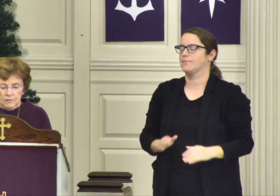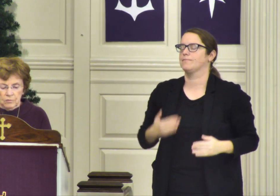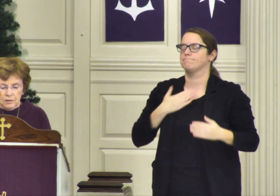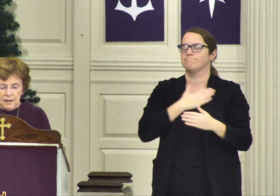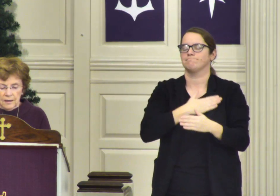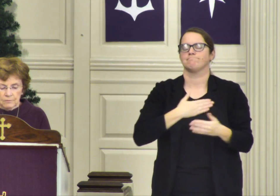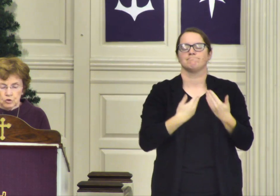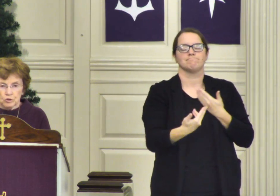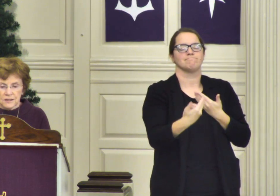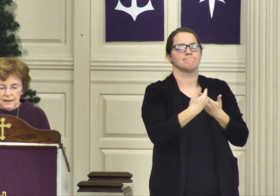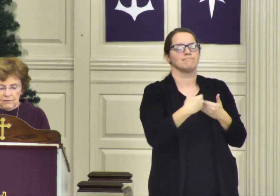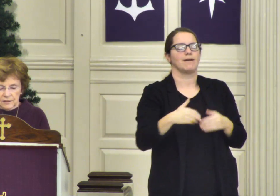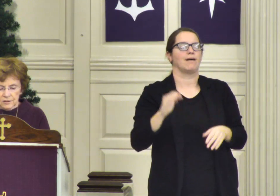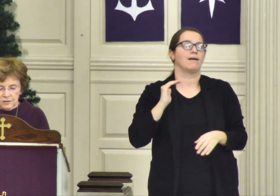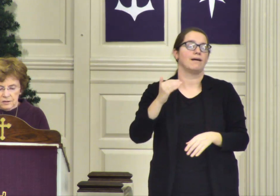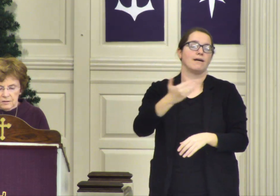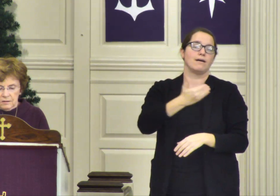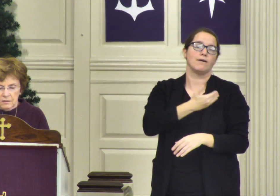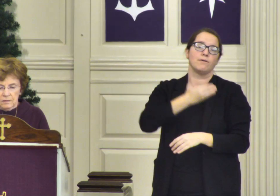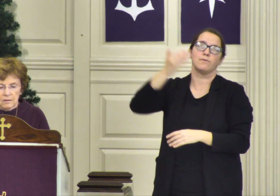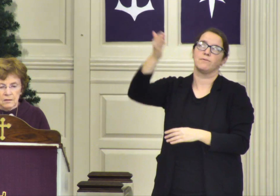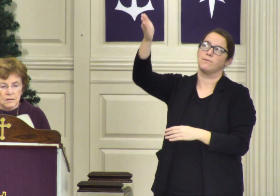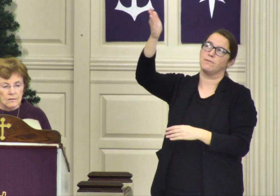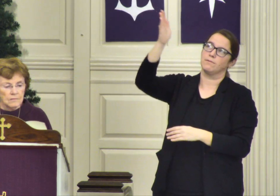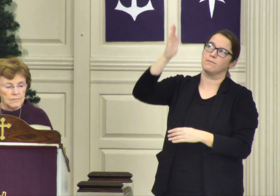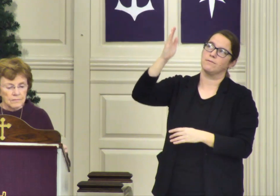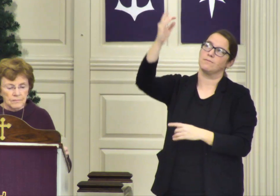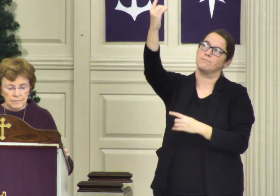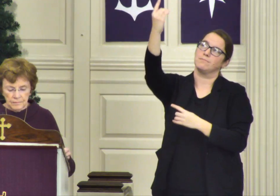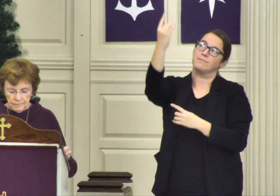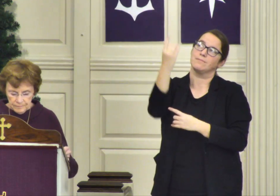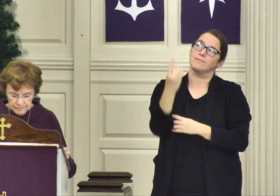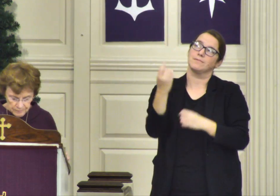God will come to save us.